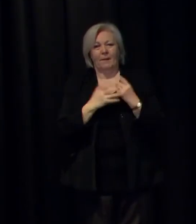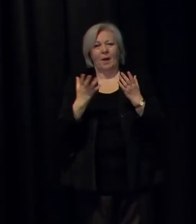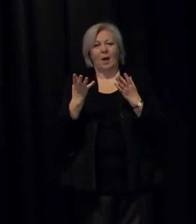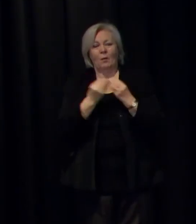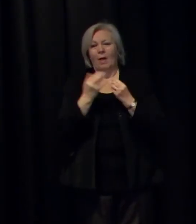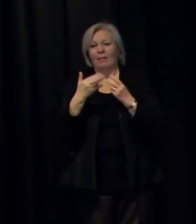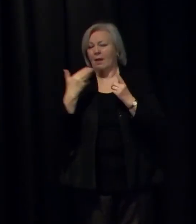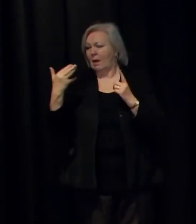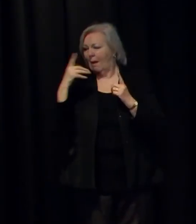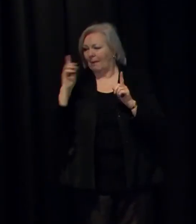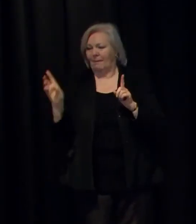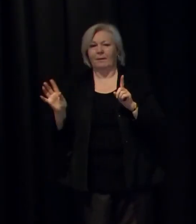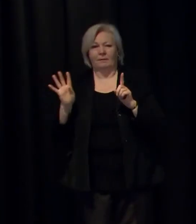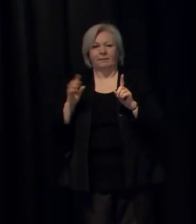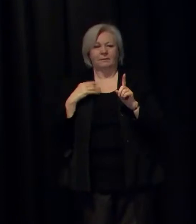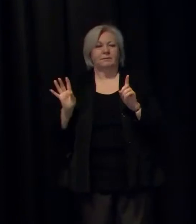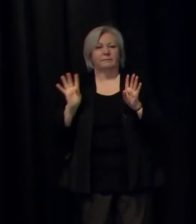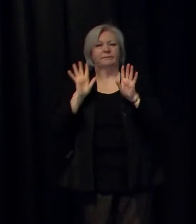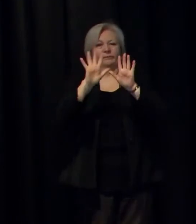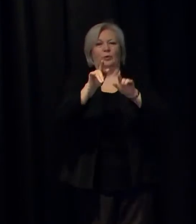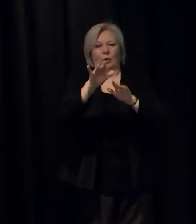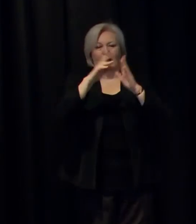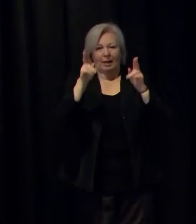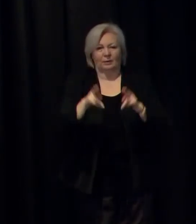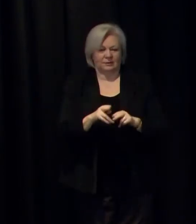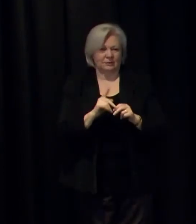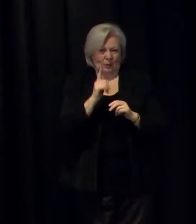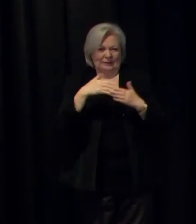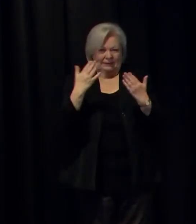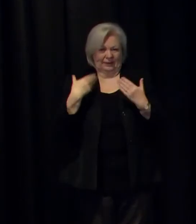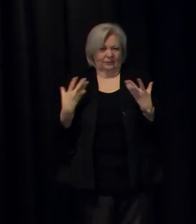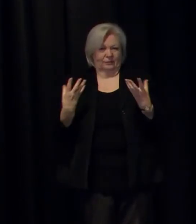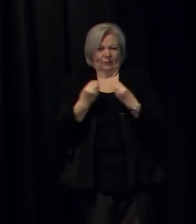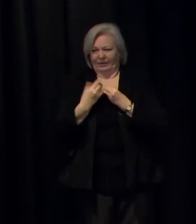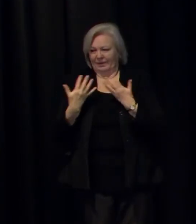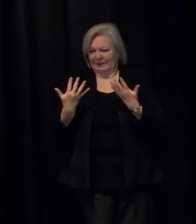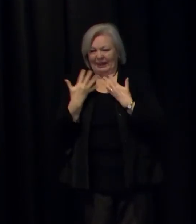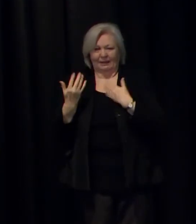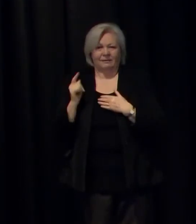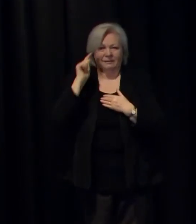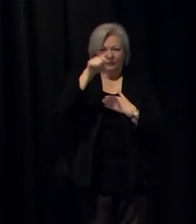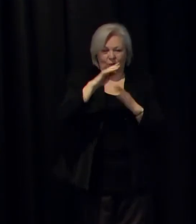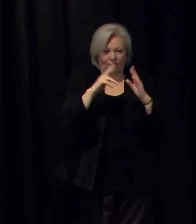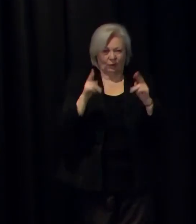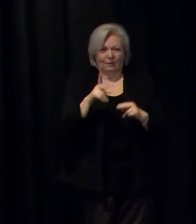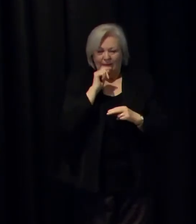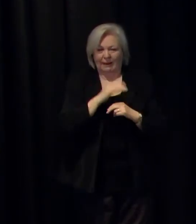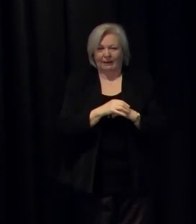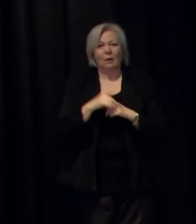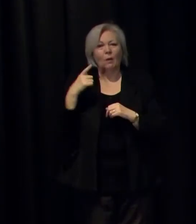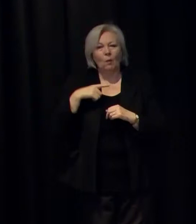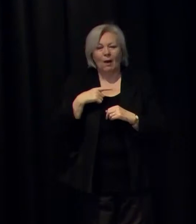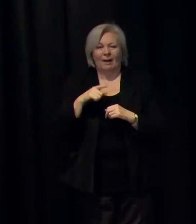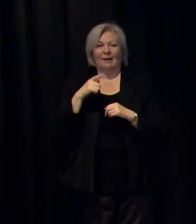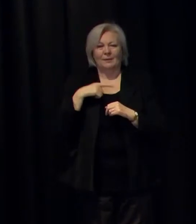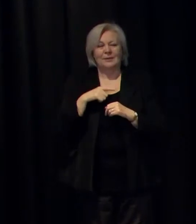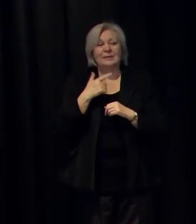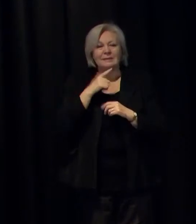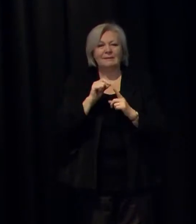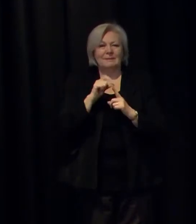house on that day. And again, why do we need to do this? Well, because we're at 70, we're not at